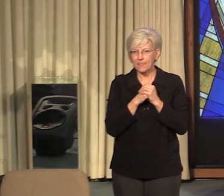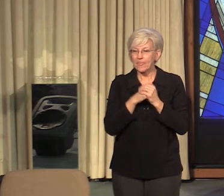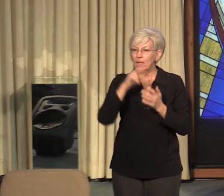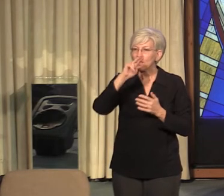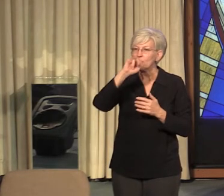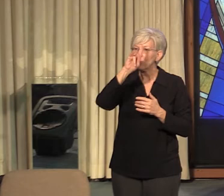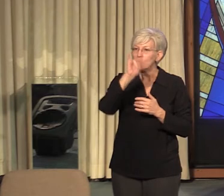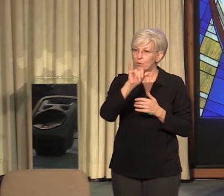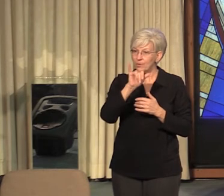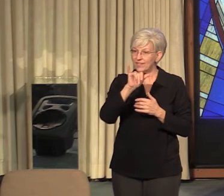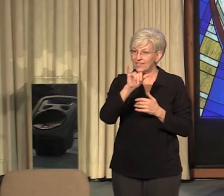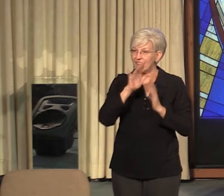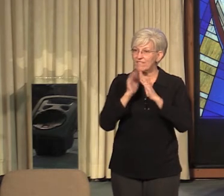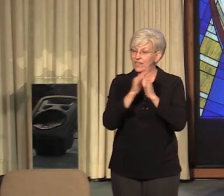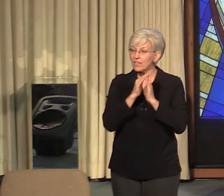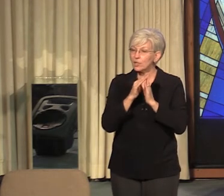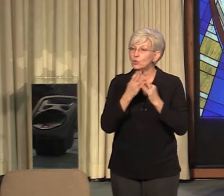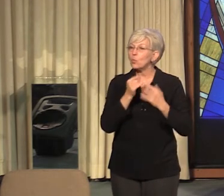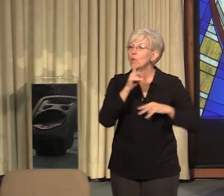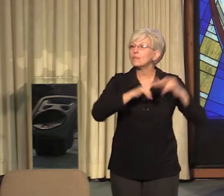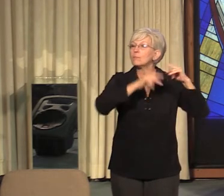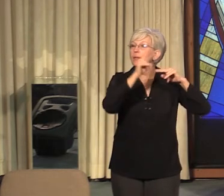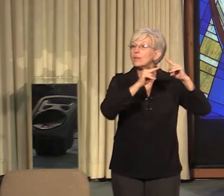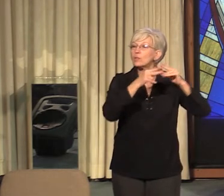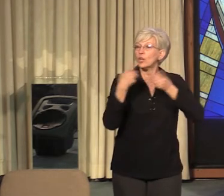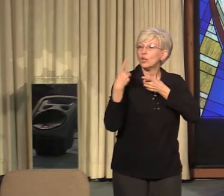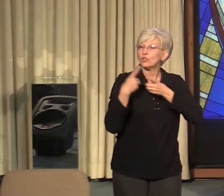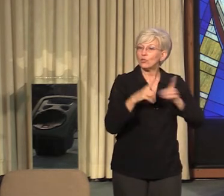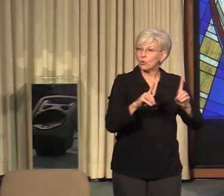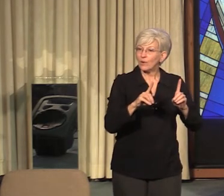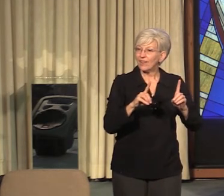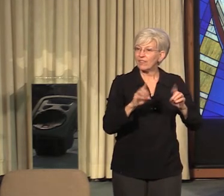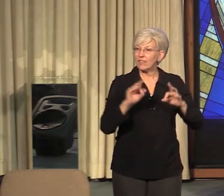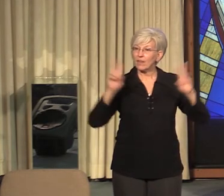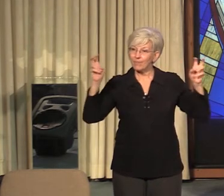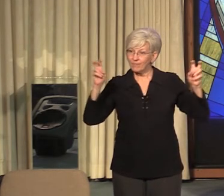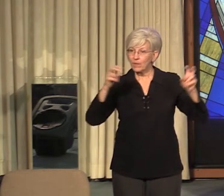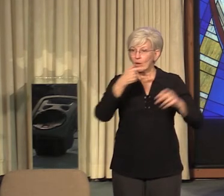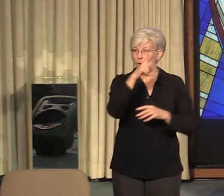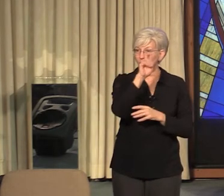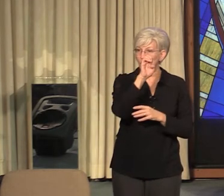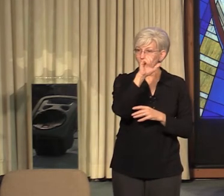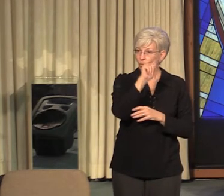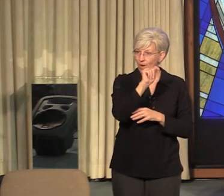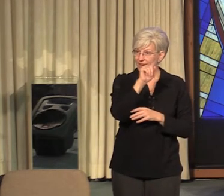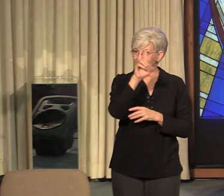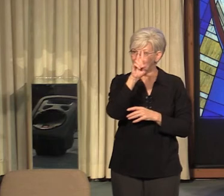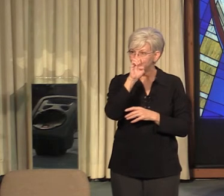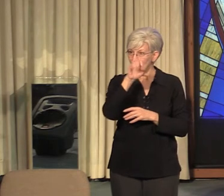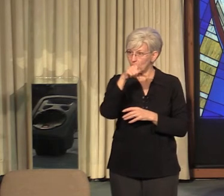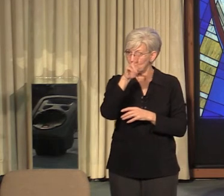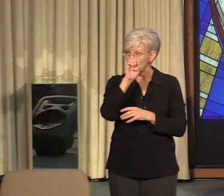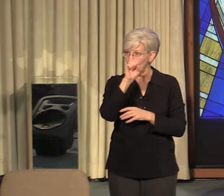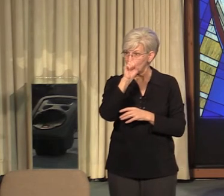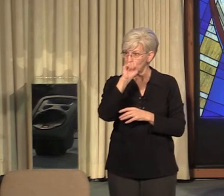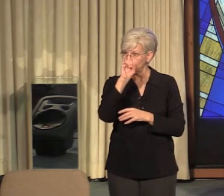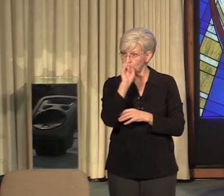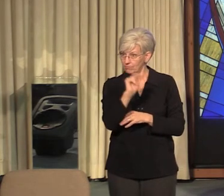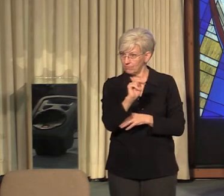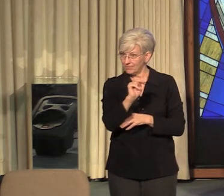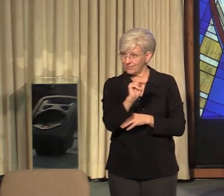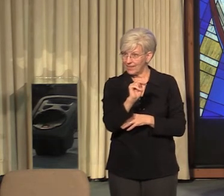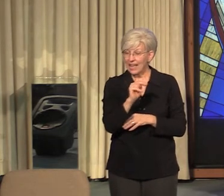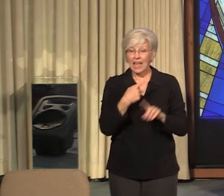Unity Village was built during the Great Depression, largely, and from the two of